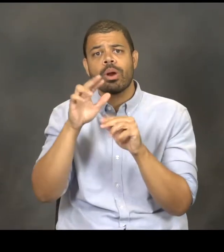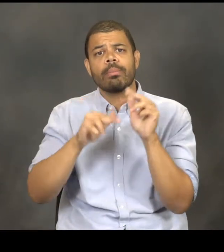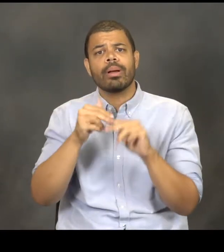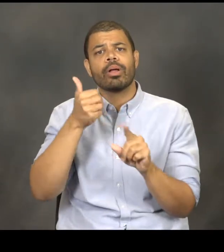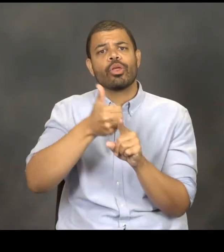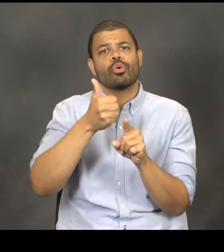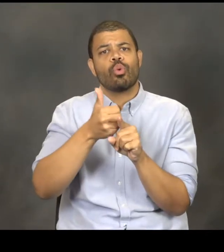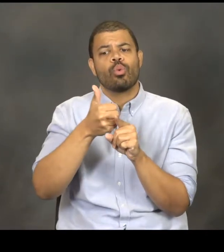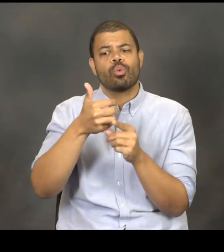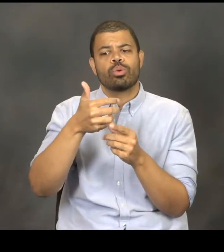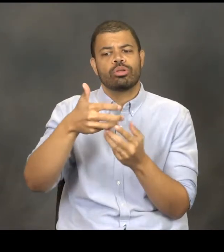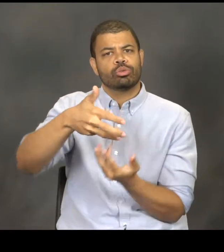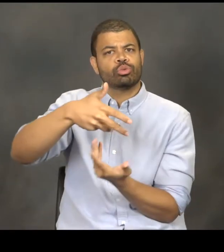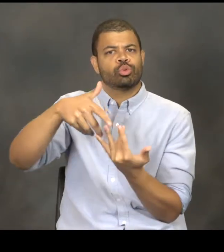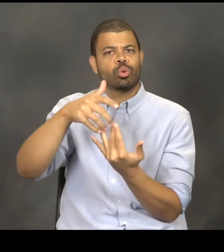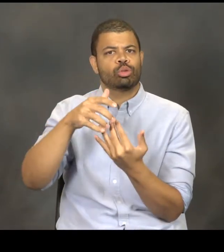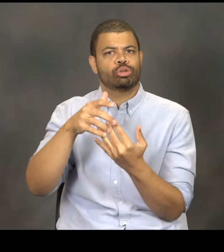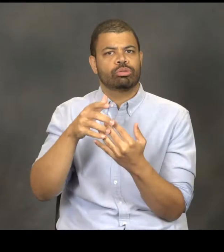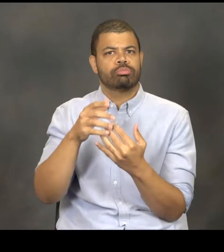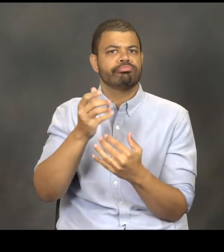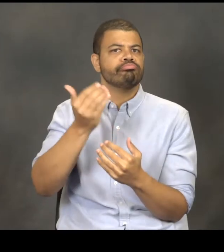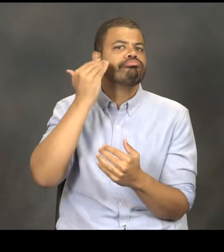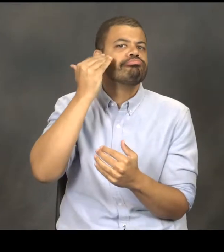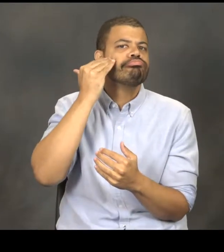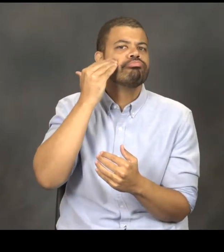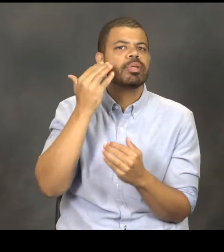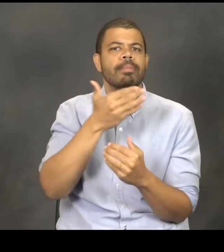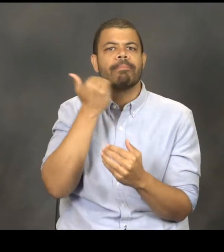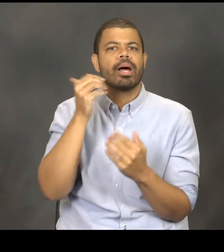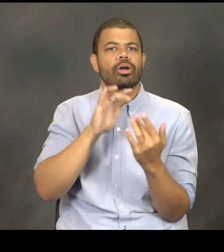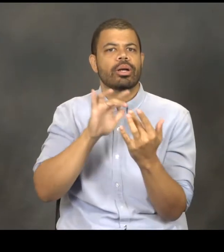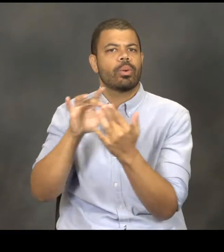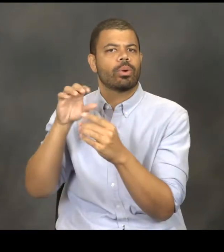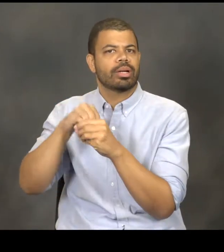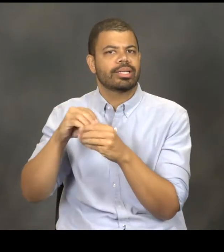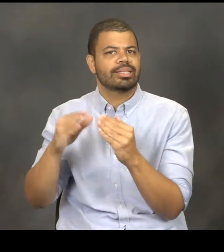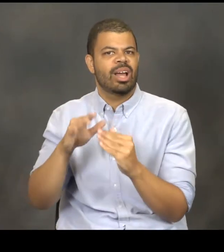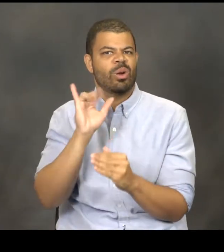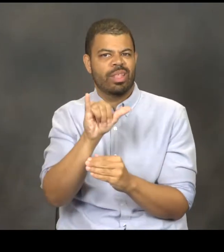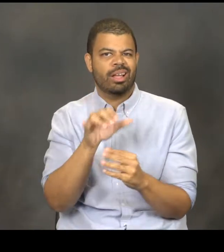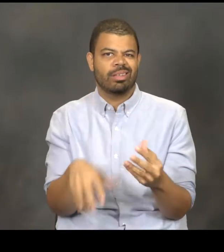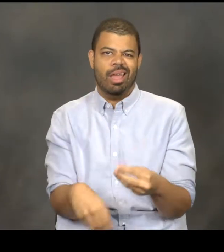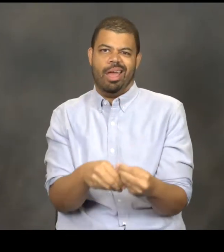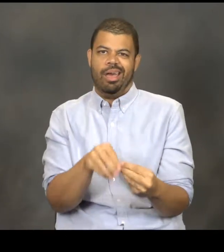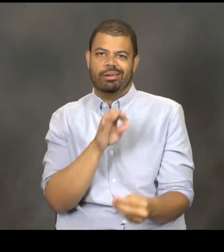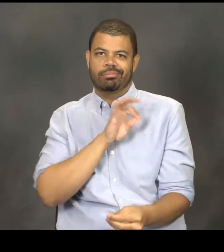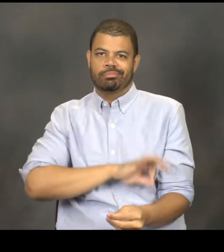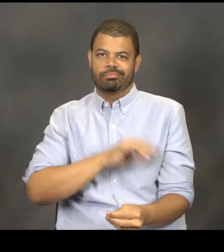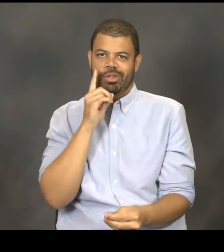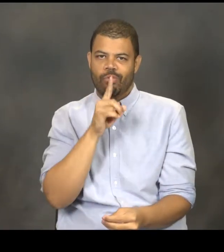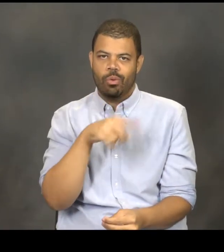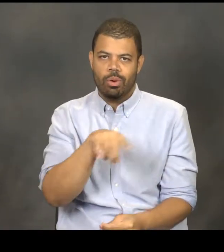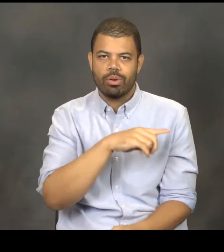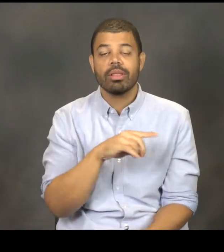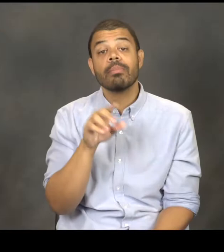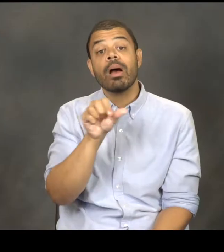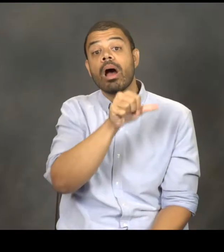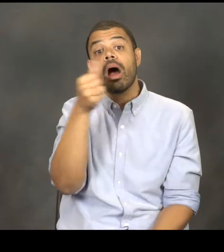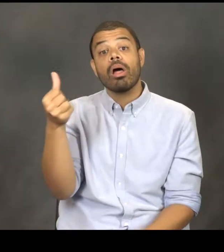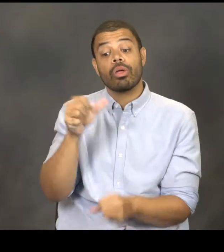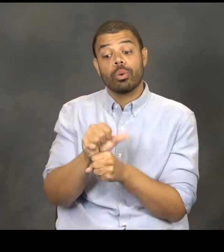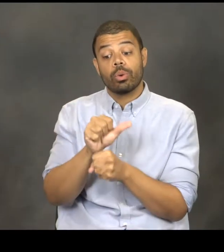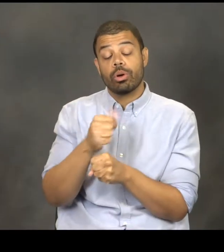capital and networks in town. So I think that's just sort of an added bonus. Some of the other work we